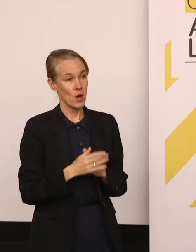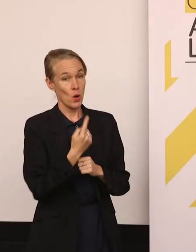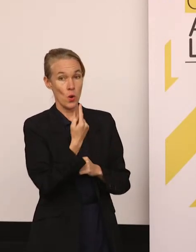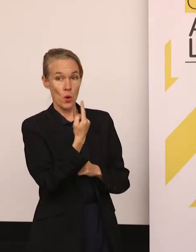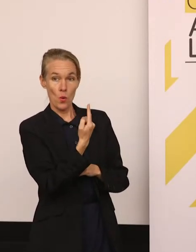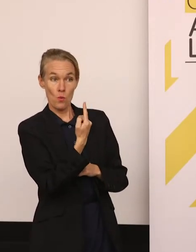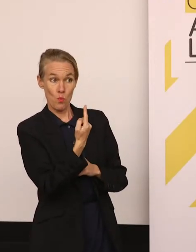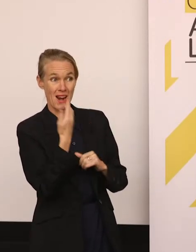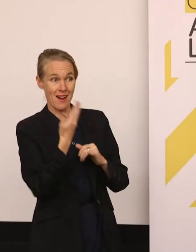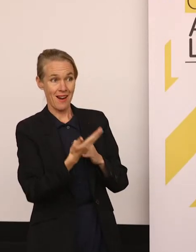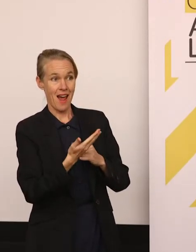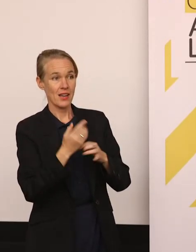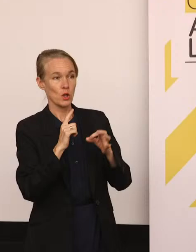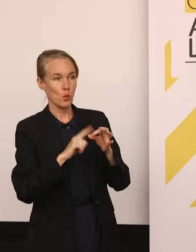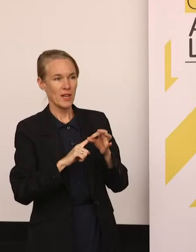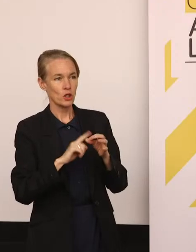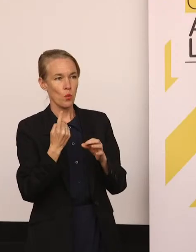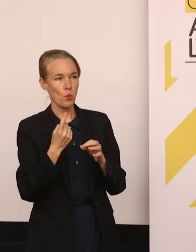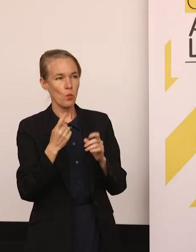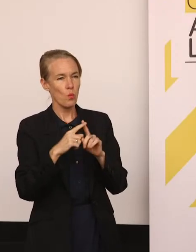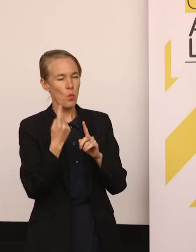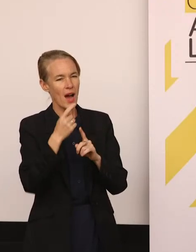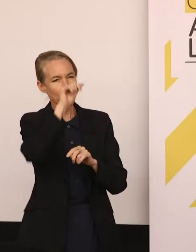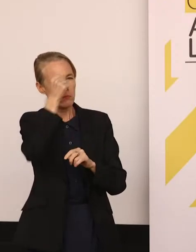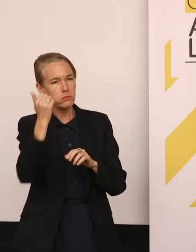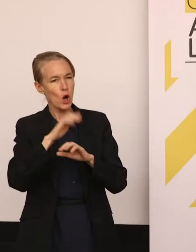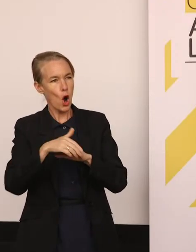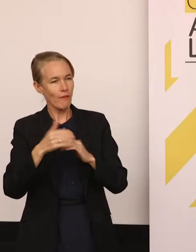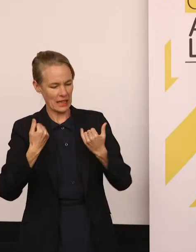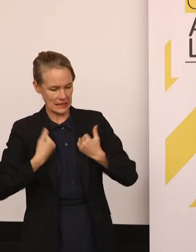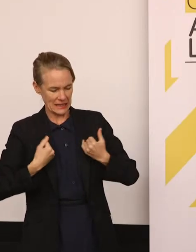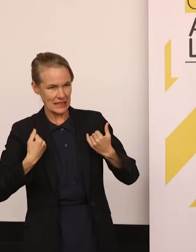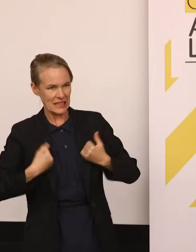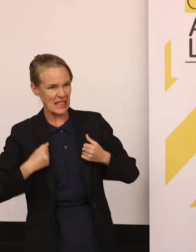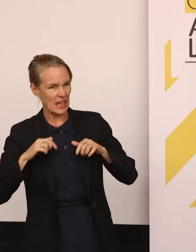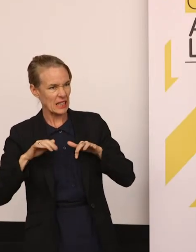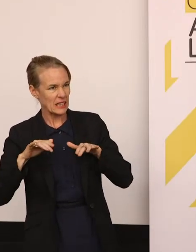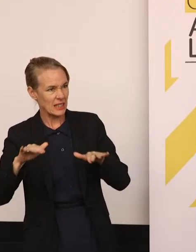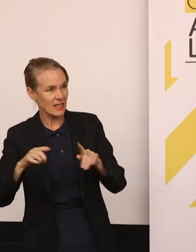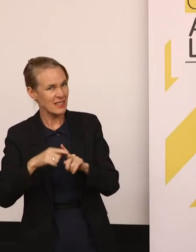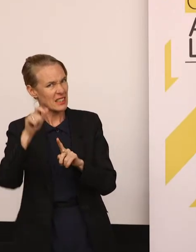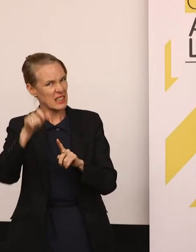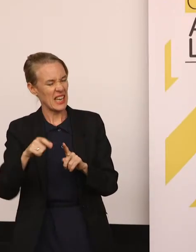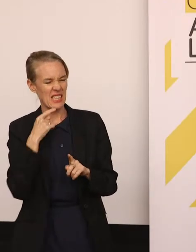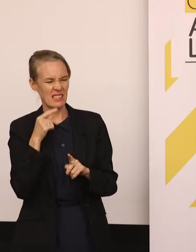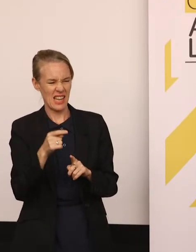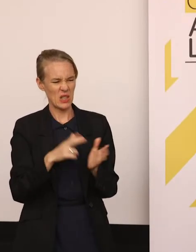Morning Report this morning. He was fairly scathing, I guess, about the contact